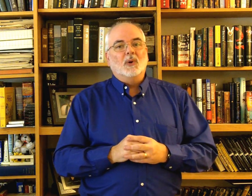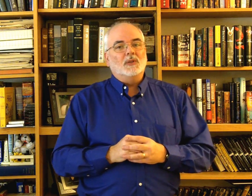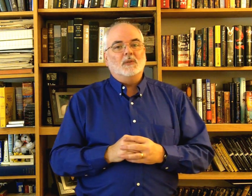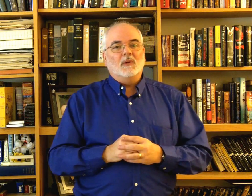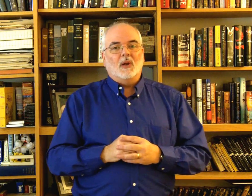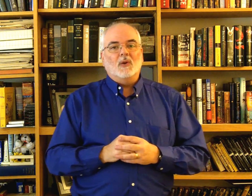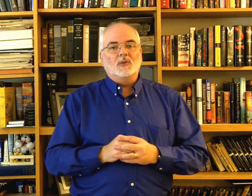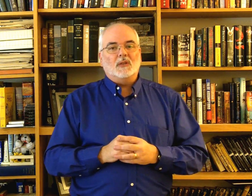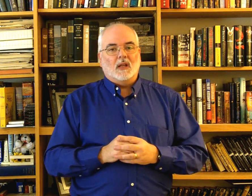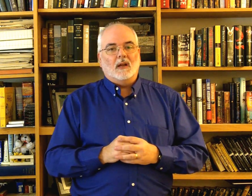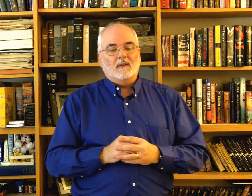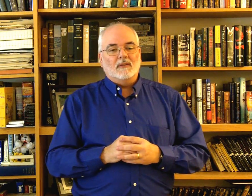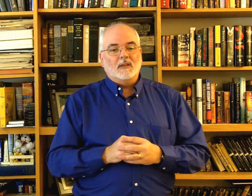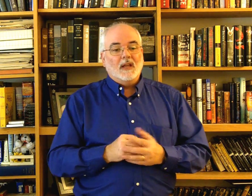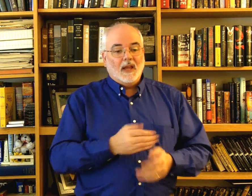bosom glows with love,